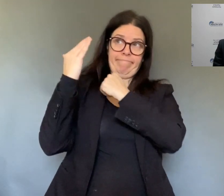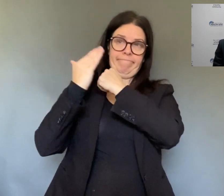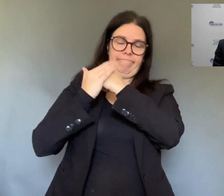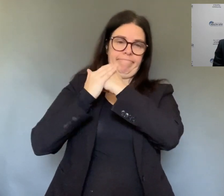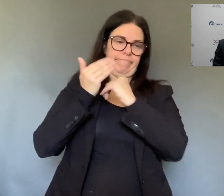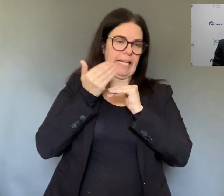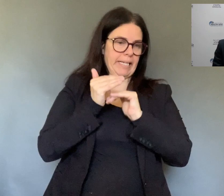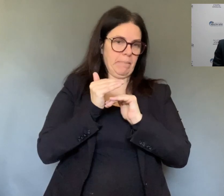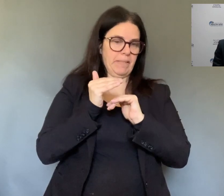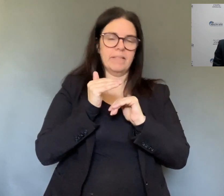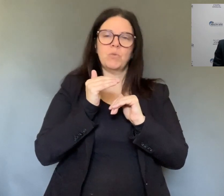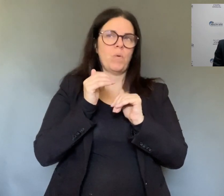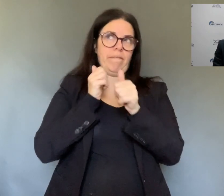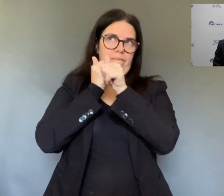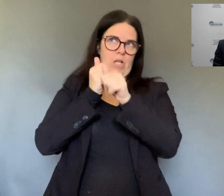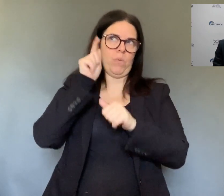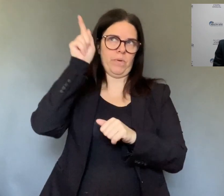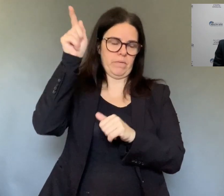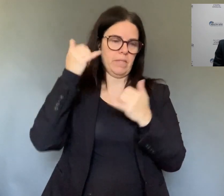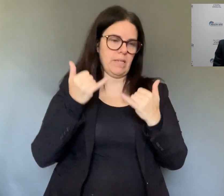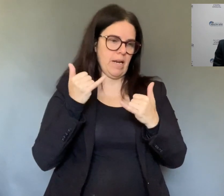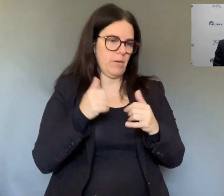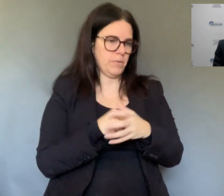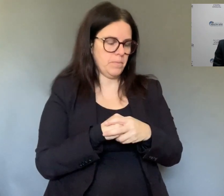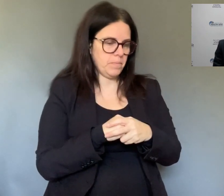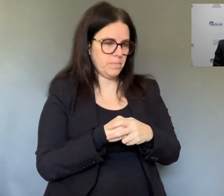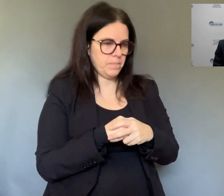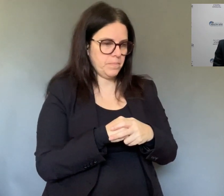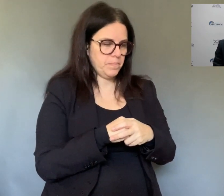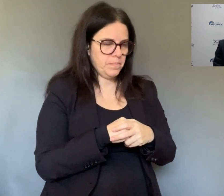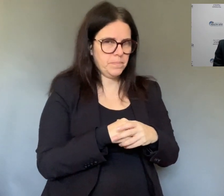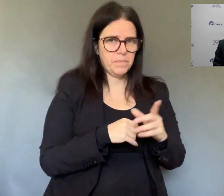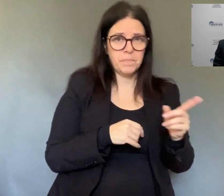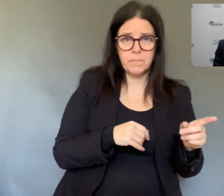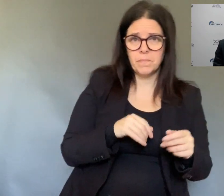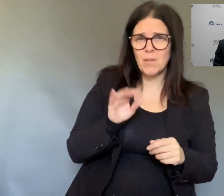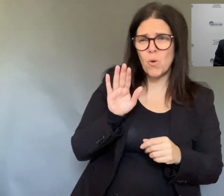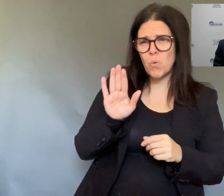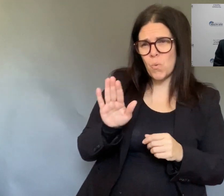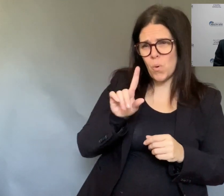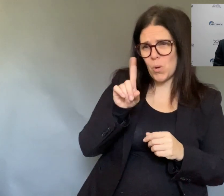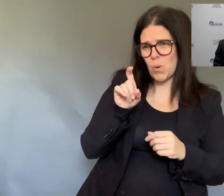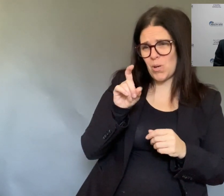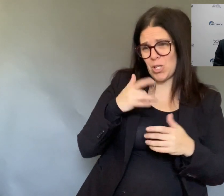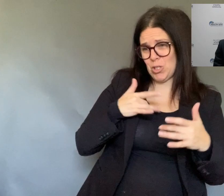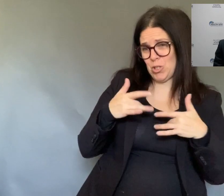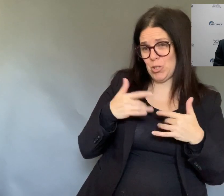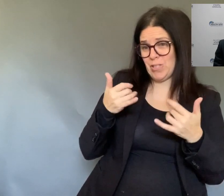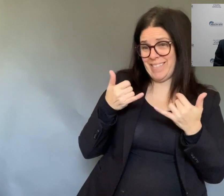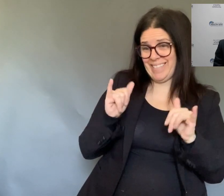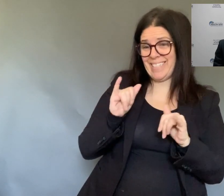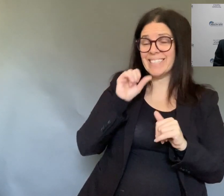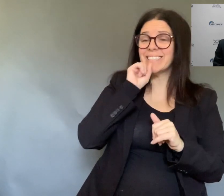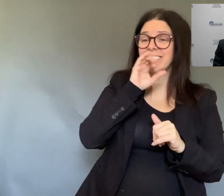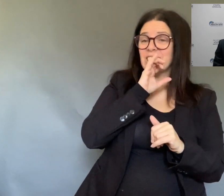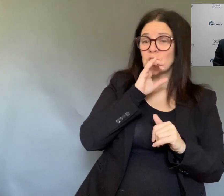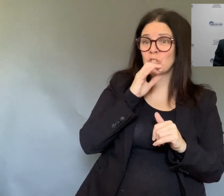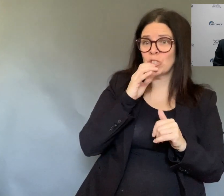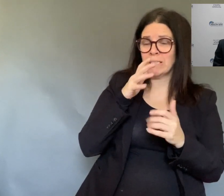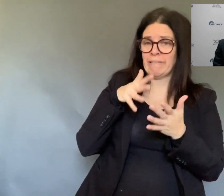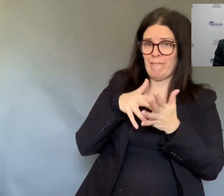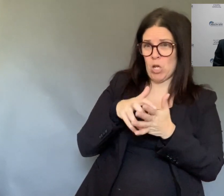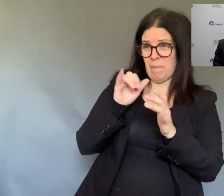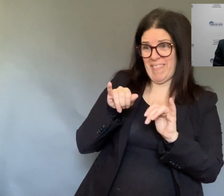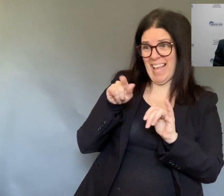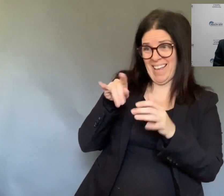guiding us. Is your concerns that's basically what you said earlier about seniors being very vulnerable still? And that